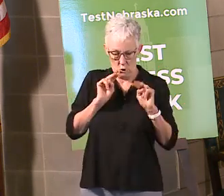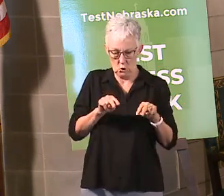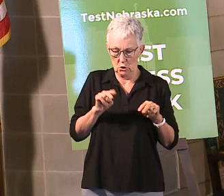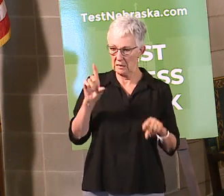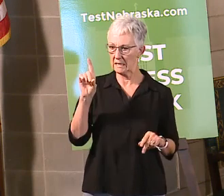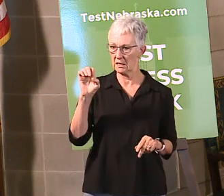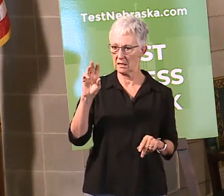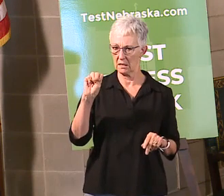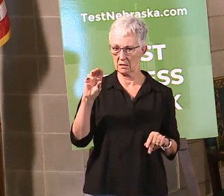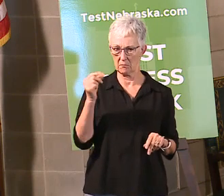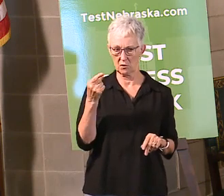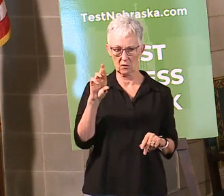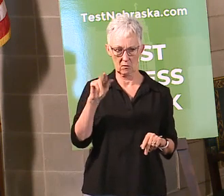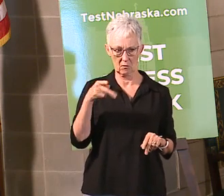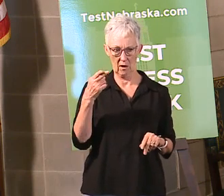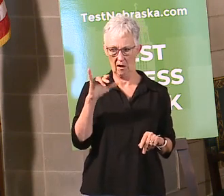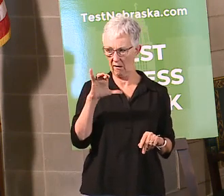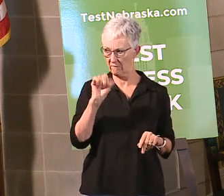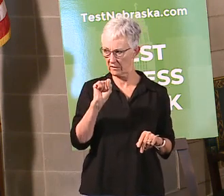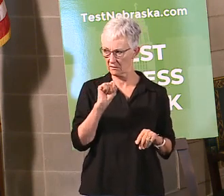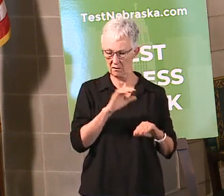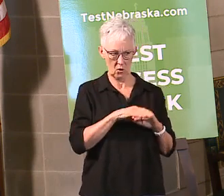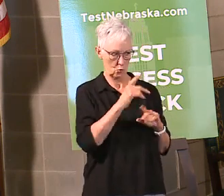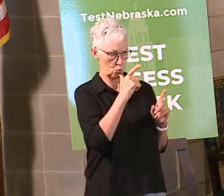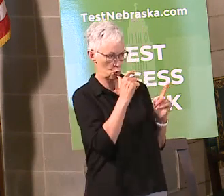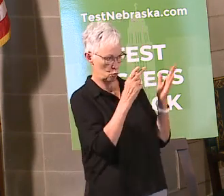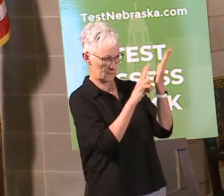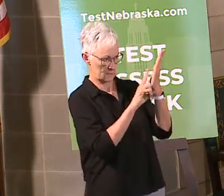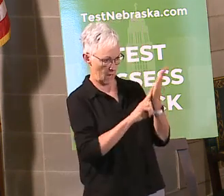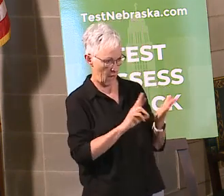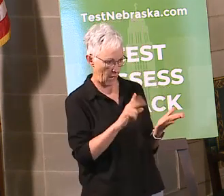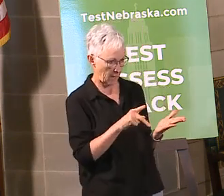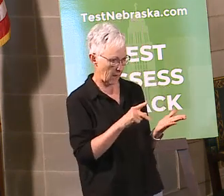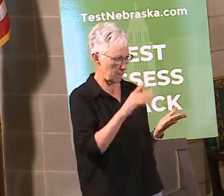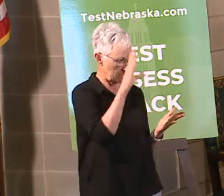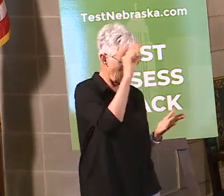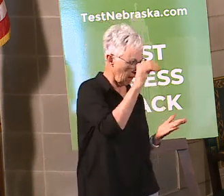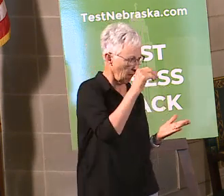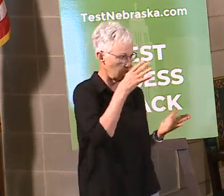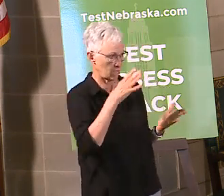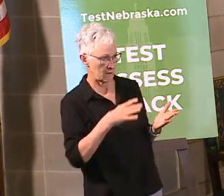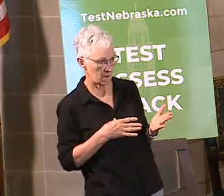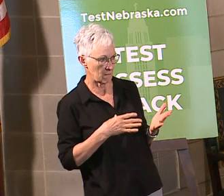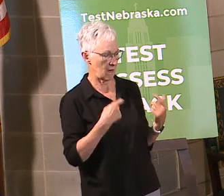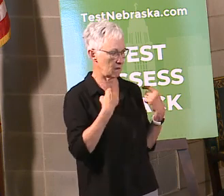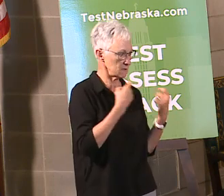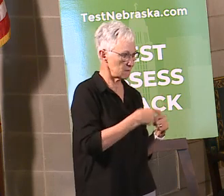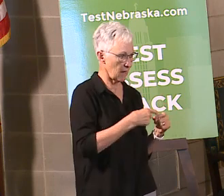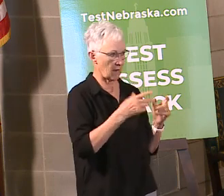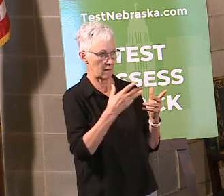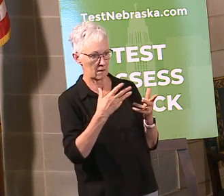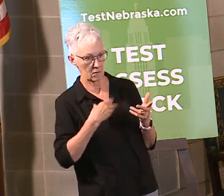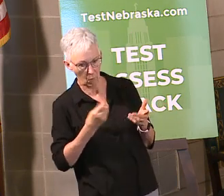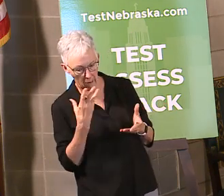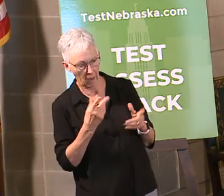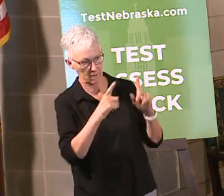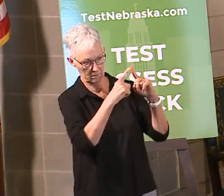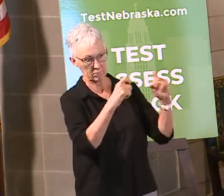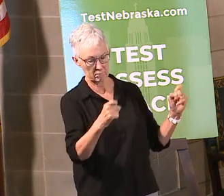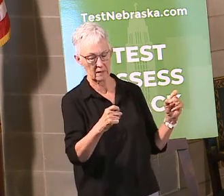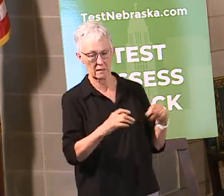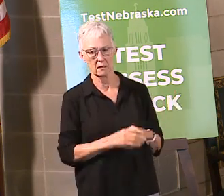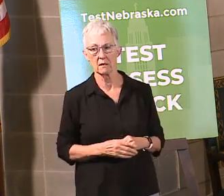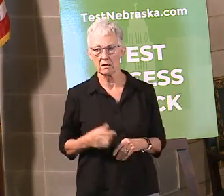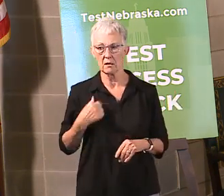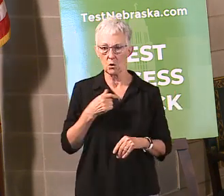testnebraska.com, but that's certainly something we can consider. And the second part, we are absolutely trying to promote this, certainly with the Spanish speaking community,